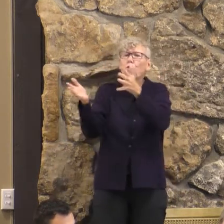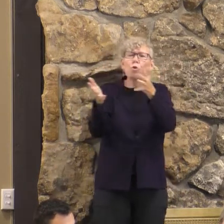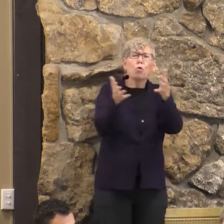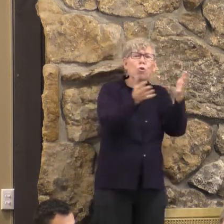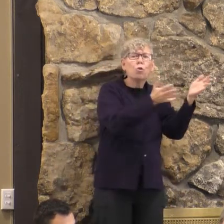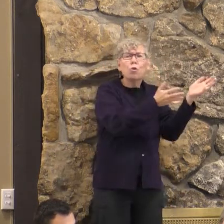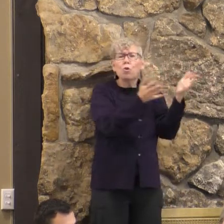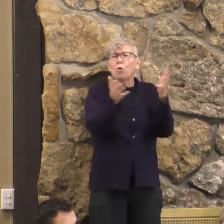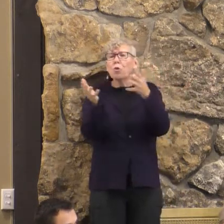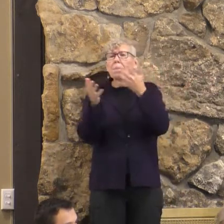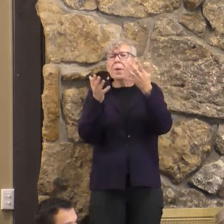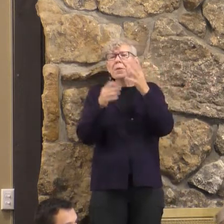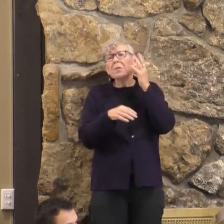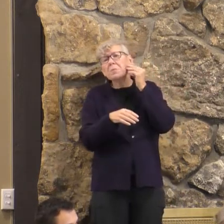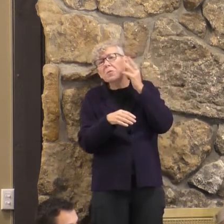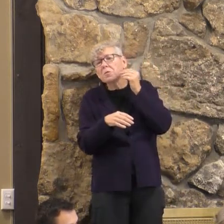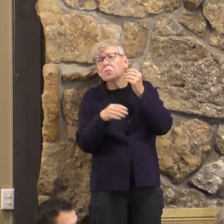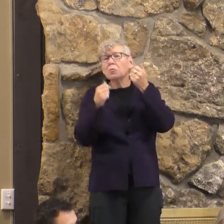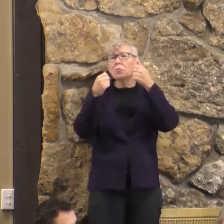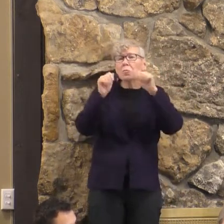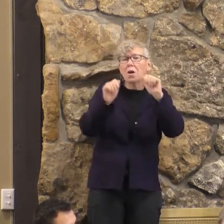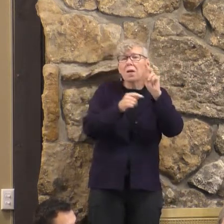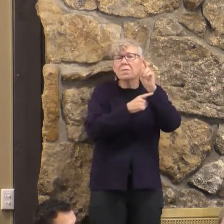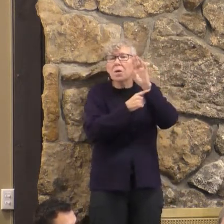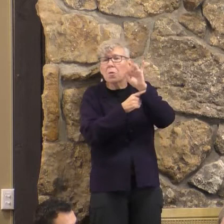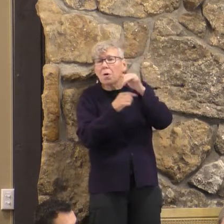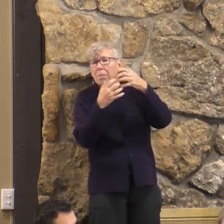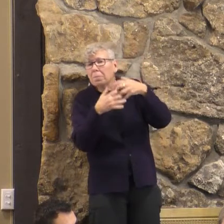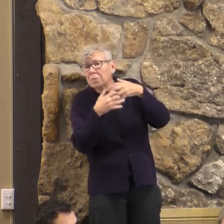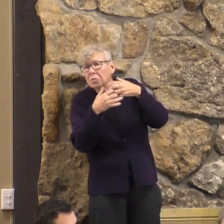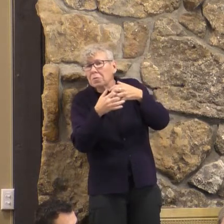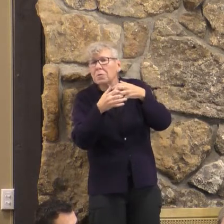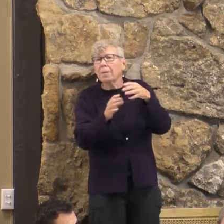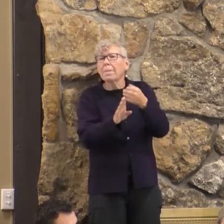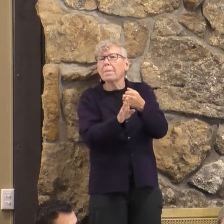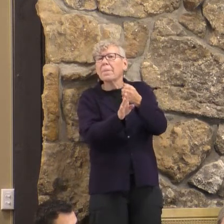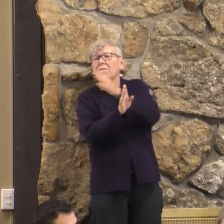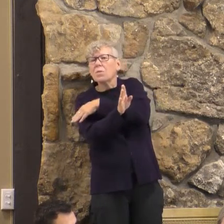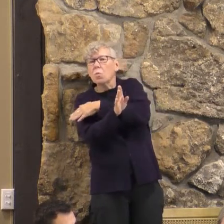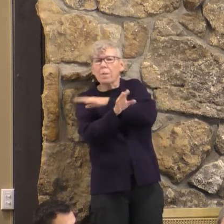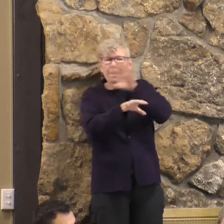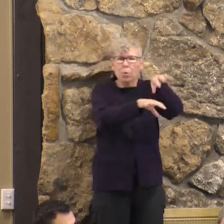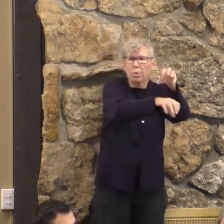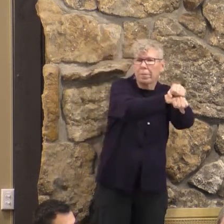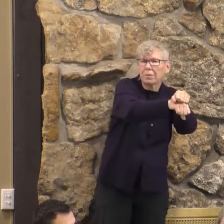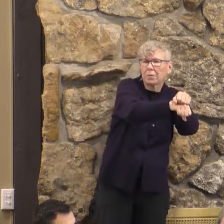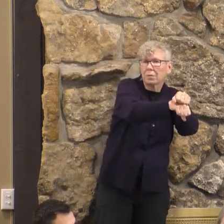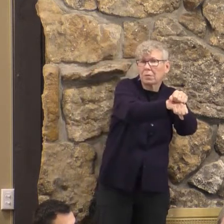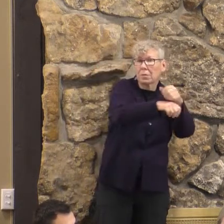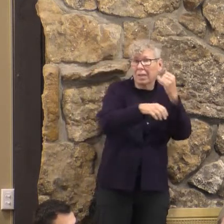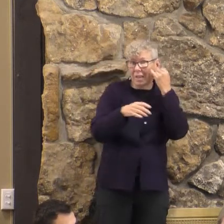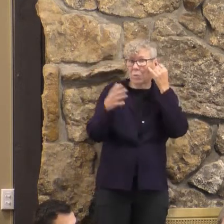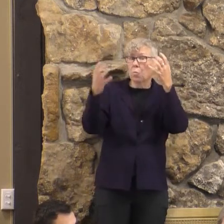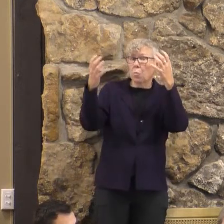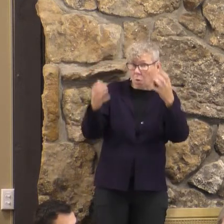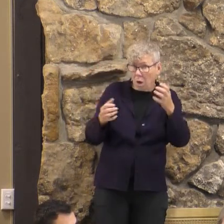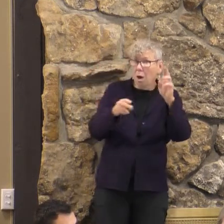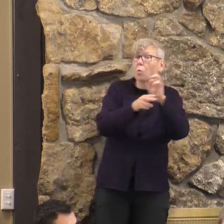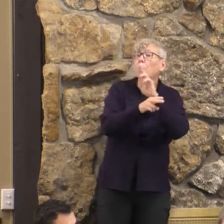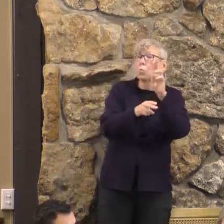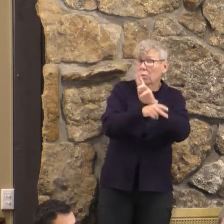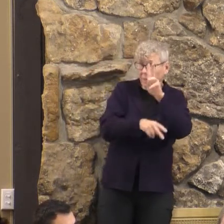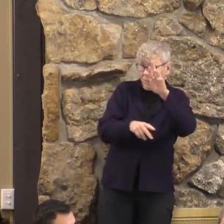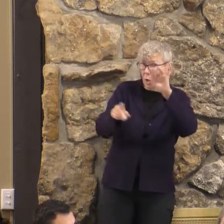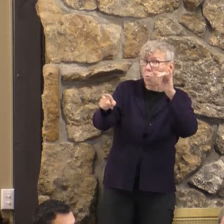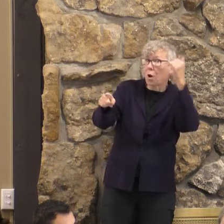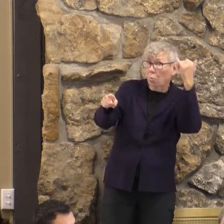interpreting computer or machine. If you all are going the route of video remote interpreting, oftentimes, I can't